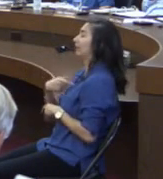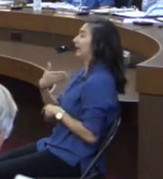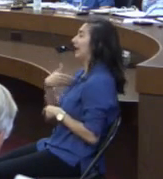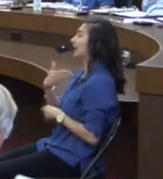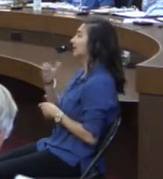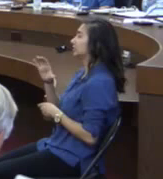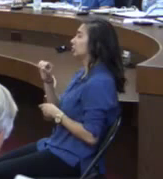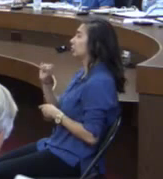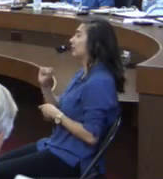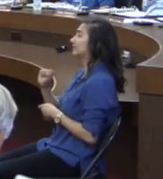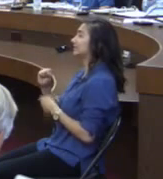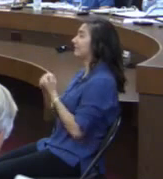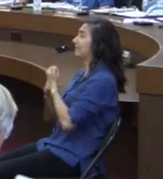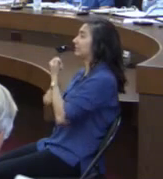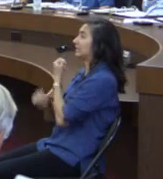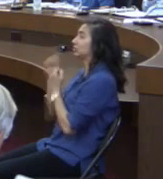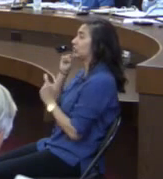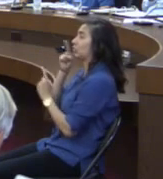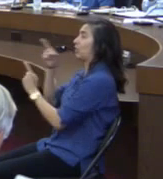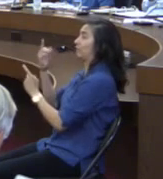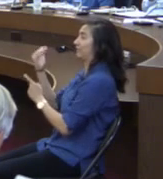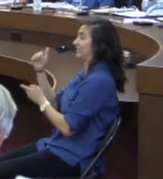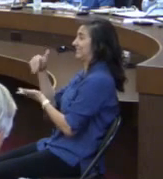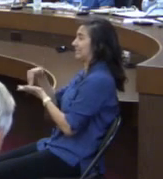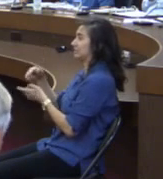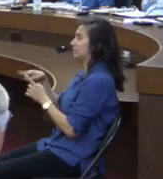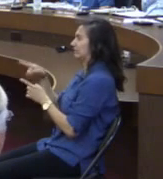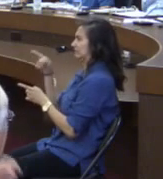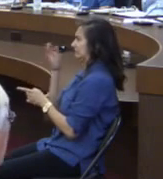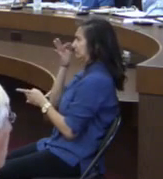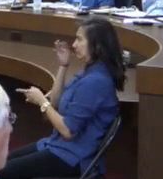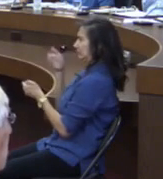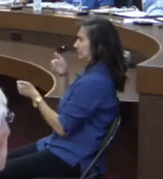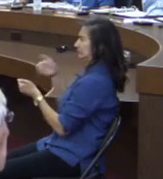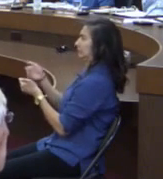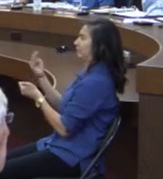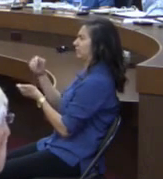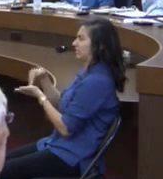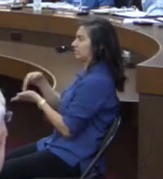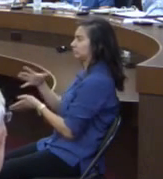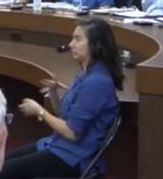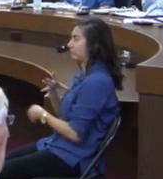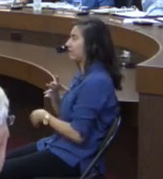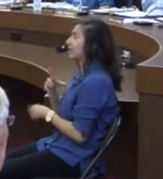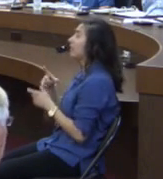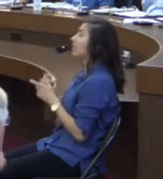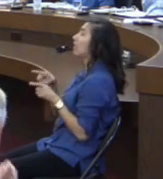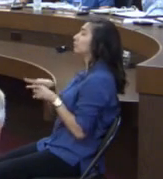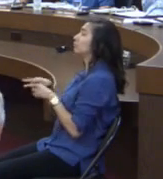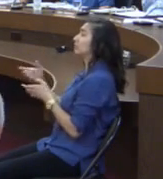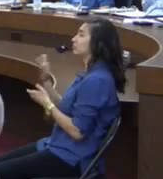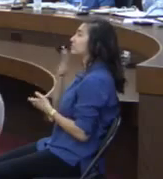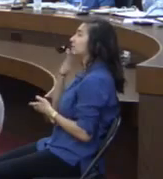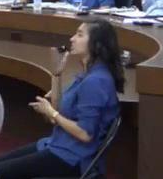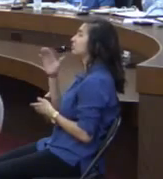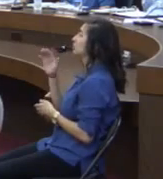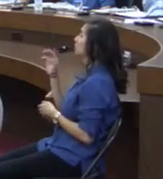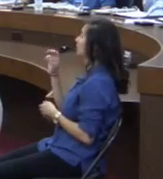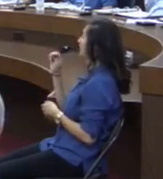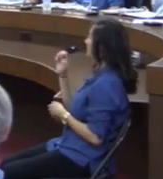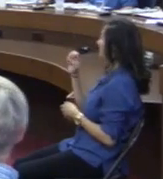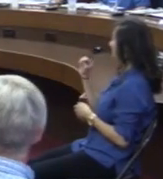We had a foundation goal of $15,000, so we just came up a little shy of our goal for that. I also wanted to thank Trustee Mann